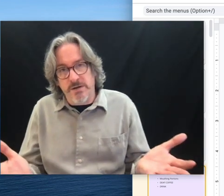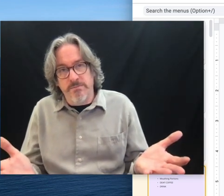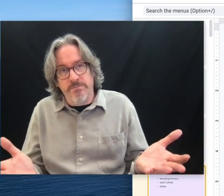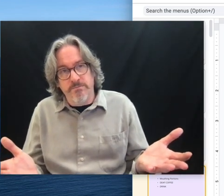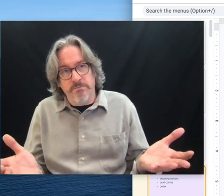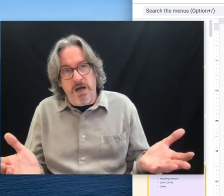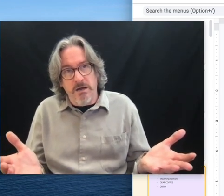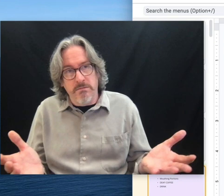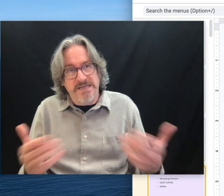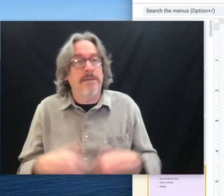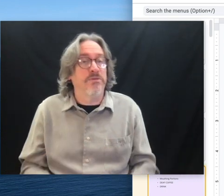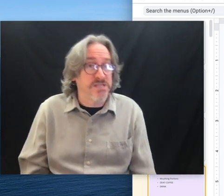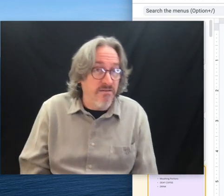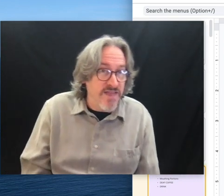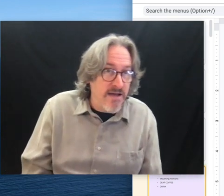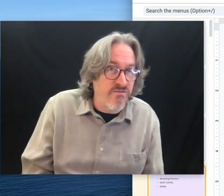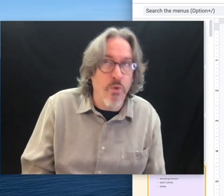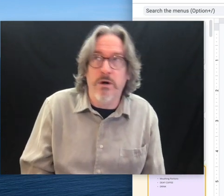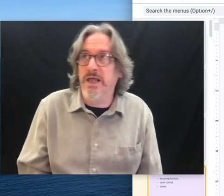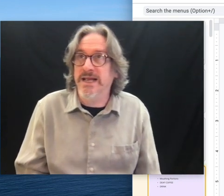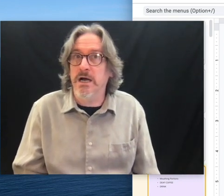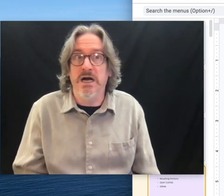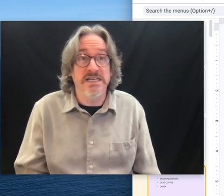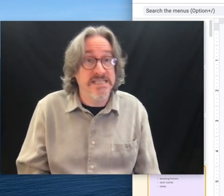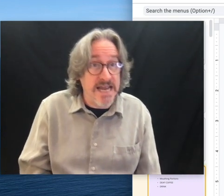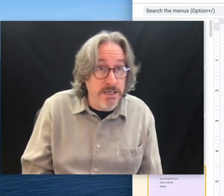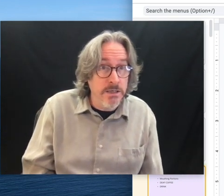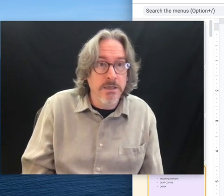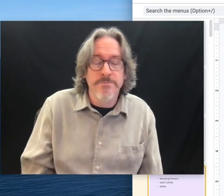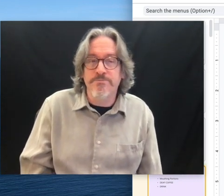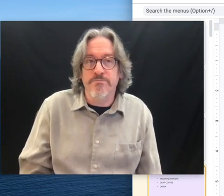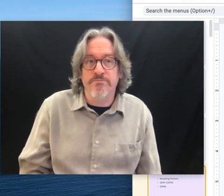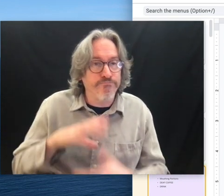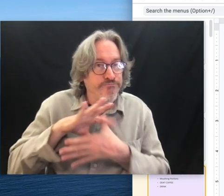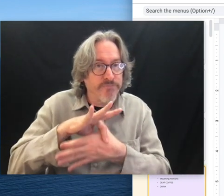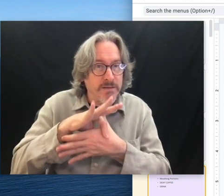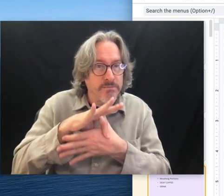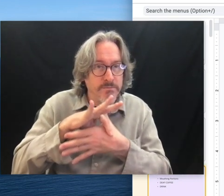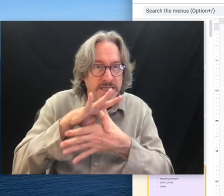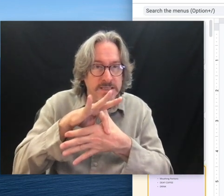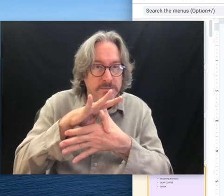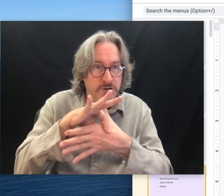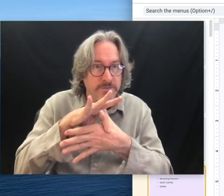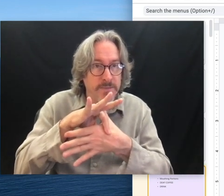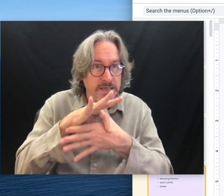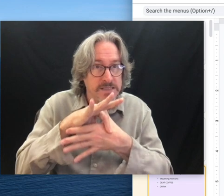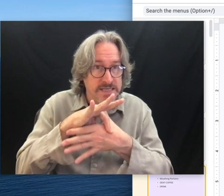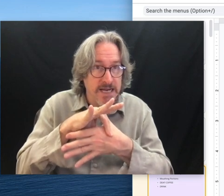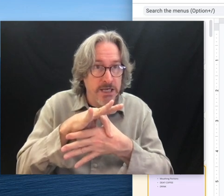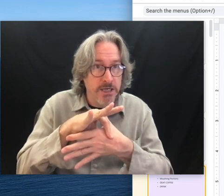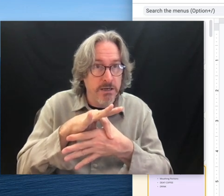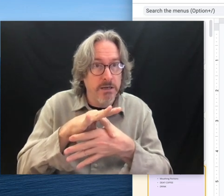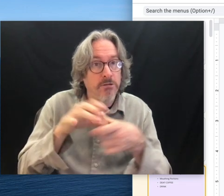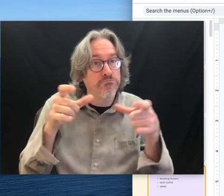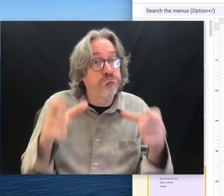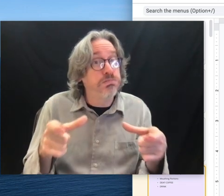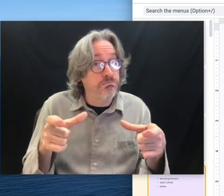there's some examples of that for like a steak, meat, right? Meat,